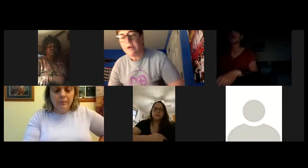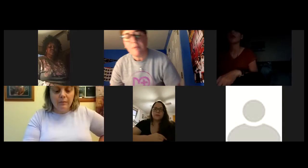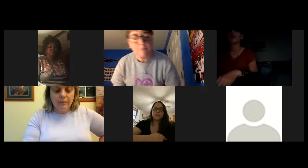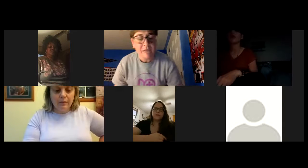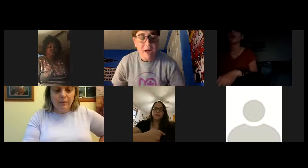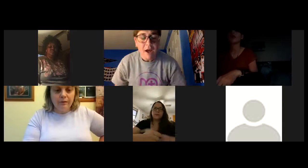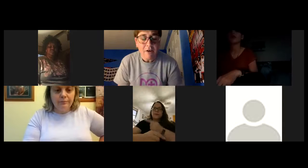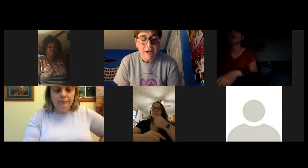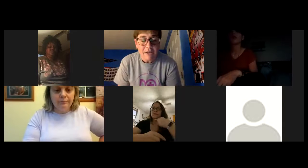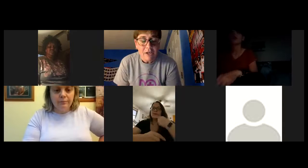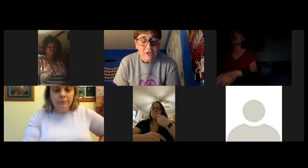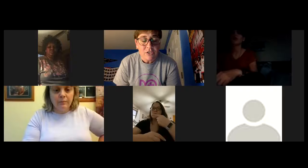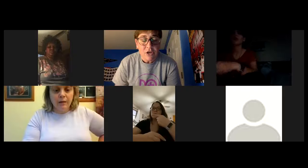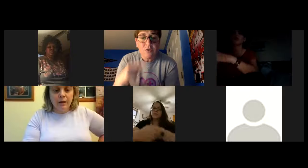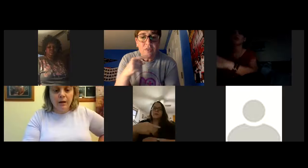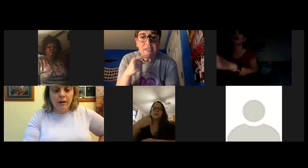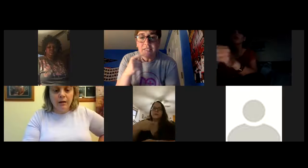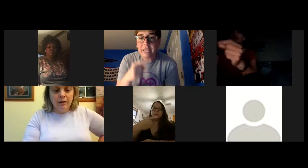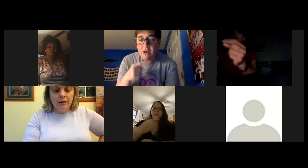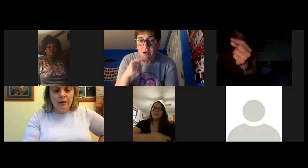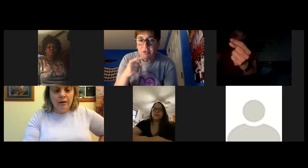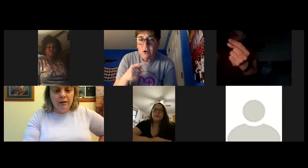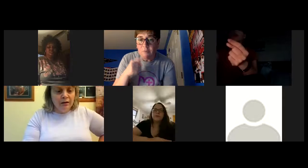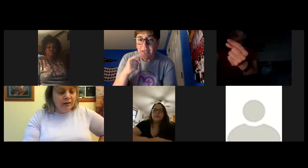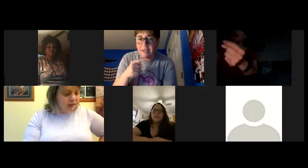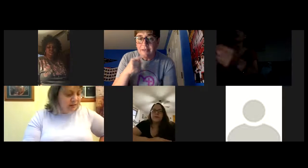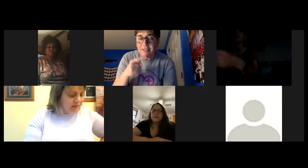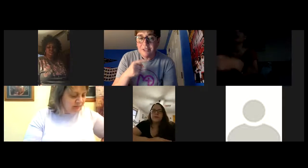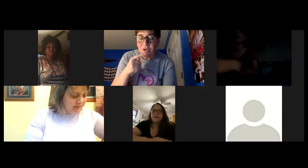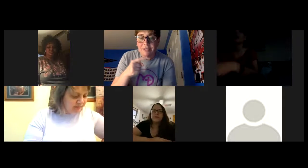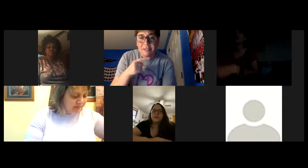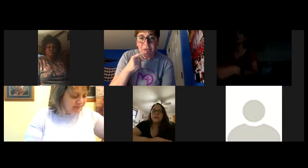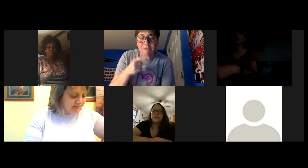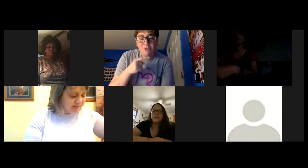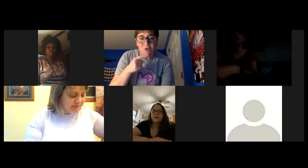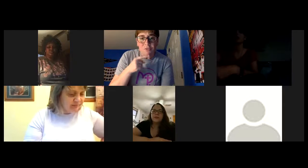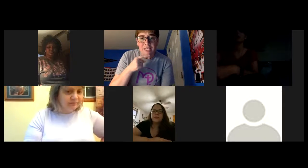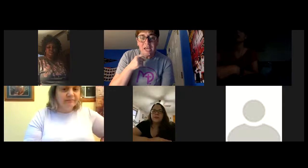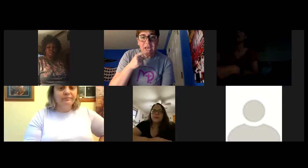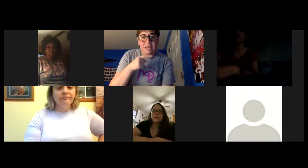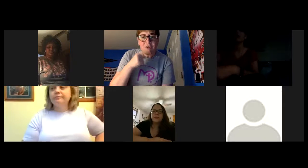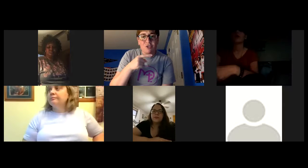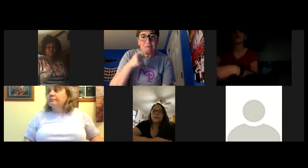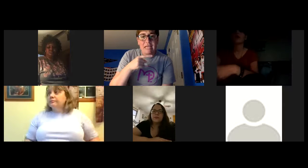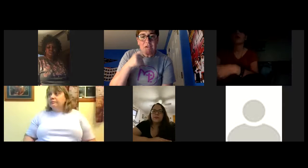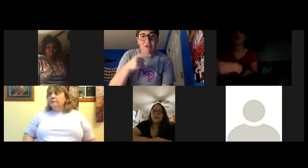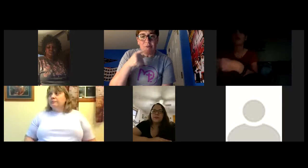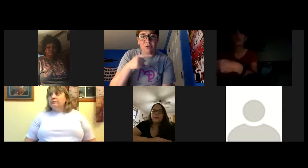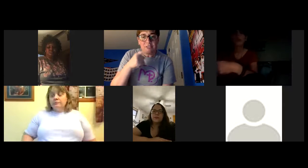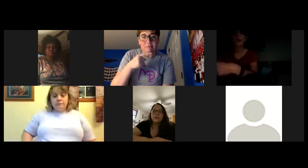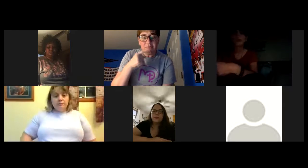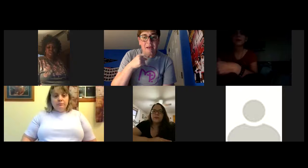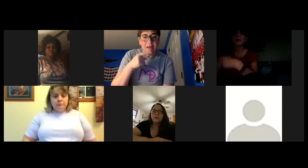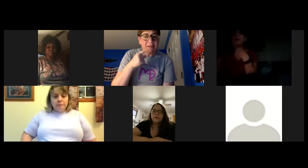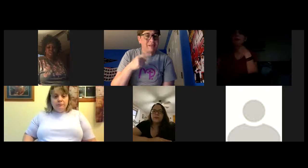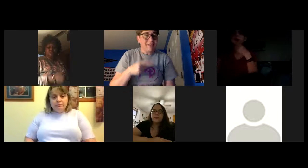Here we go. All right. So this can also be, this is why this can be confusing. It can also mean a hearing